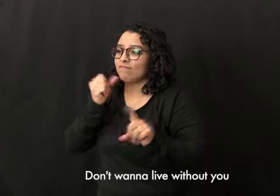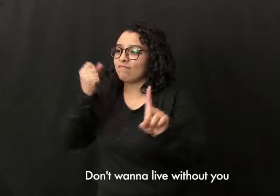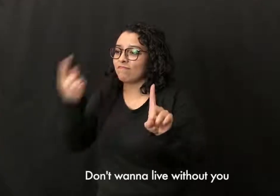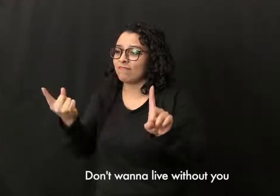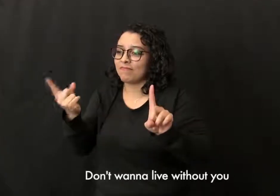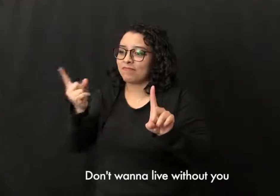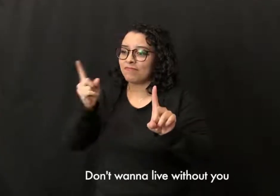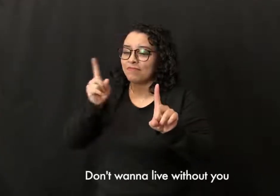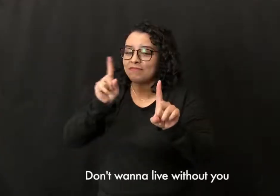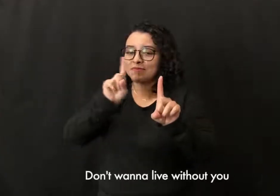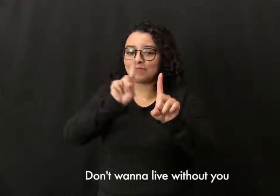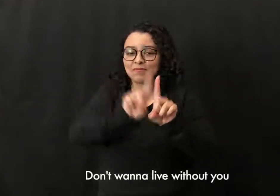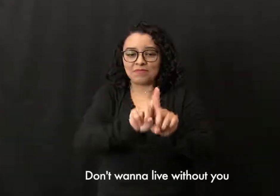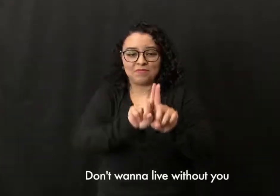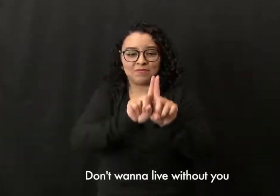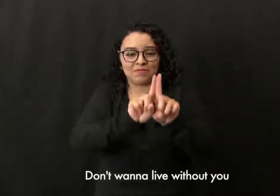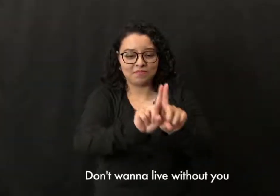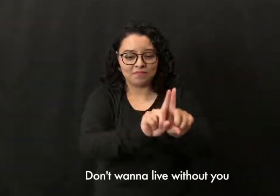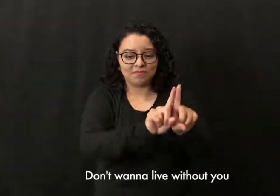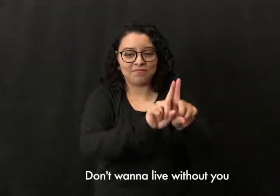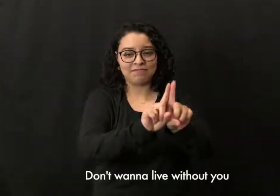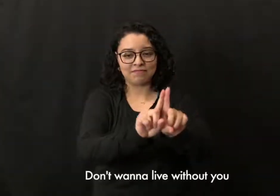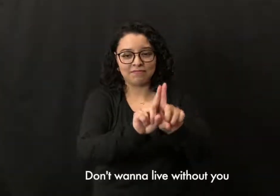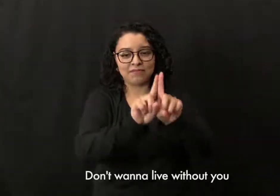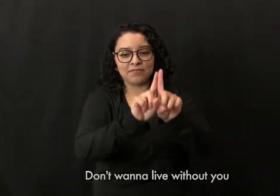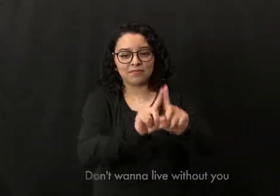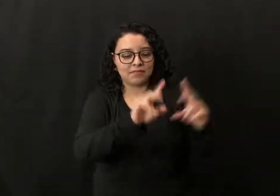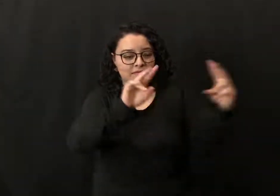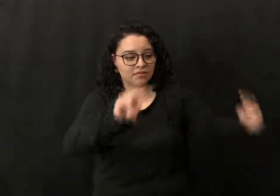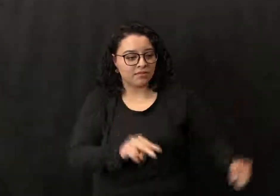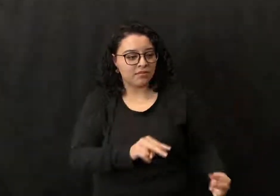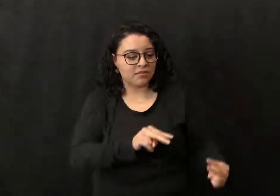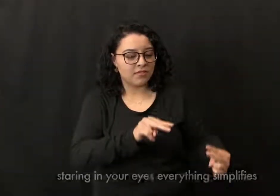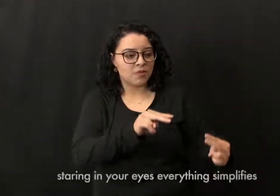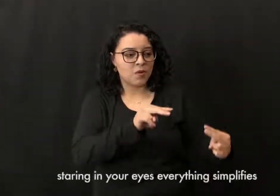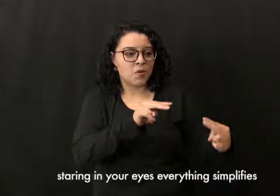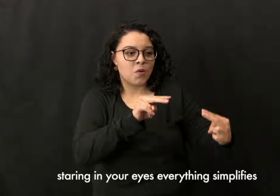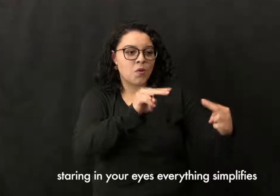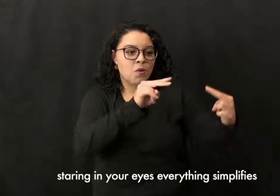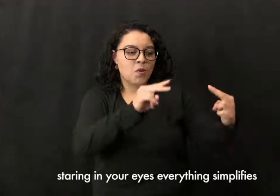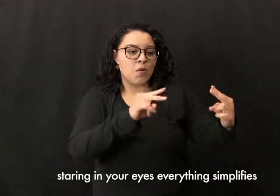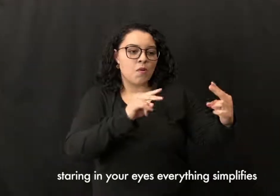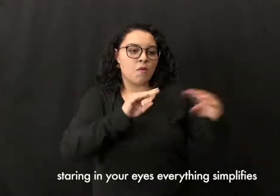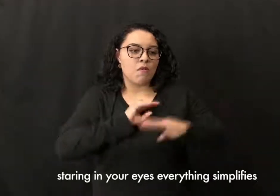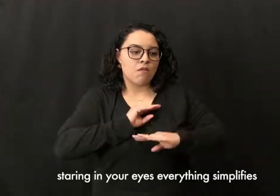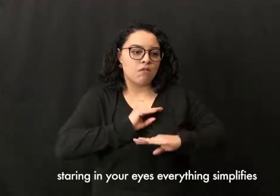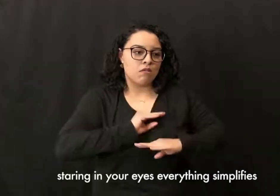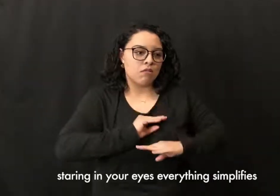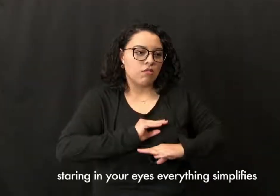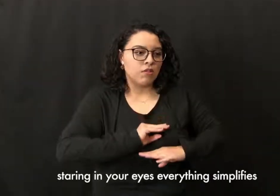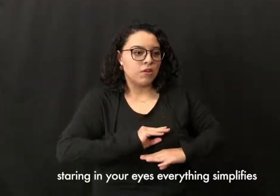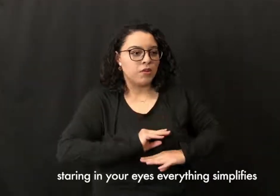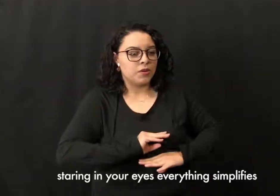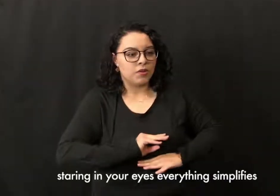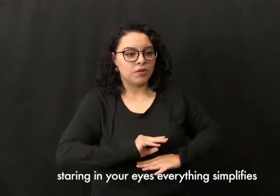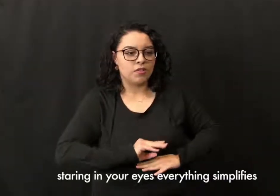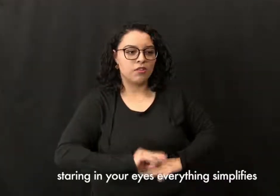Don't wanna live without you Staring in your eyes,